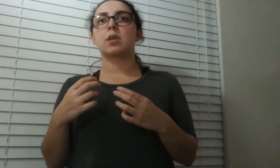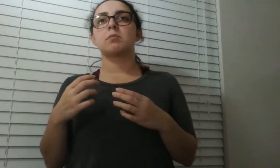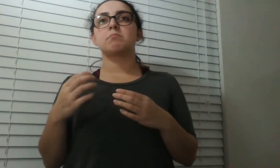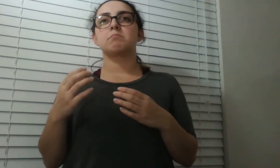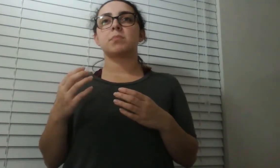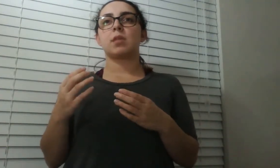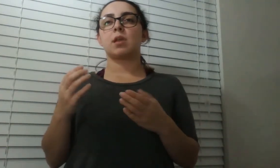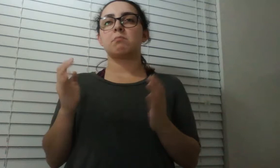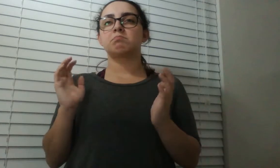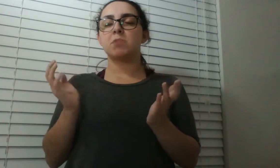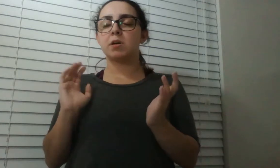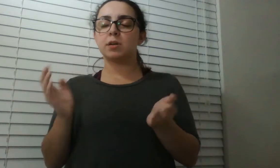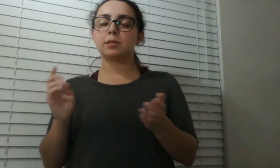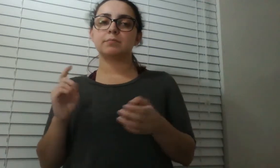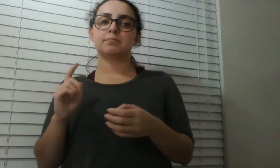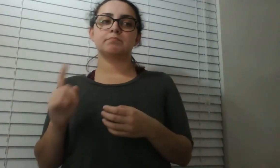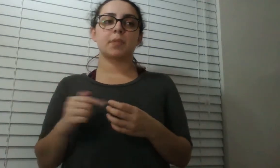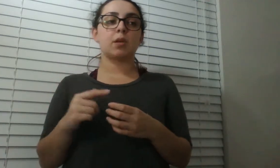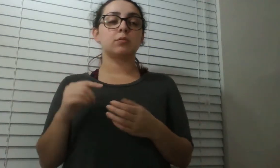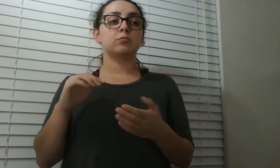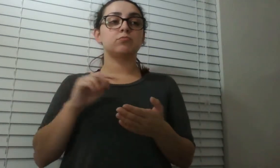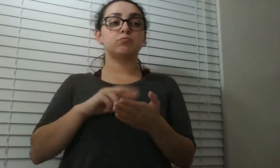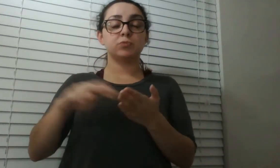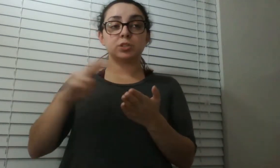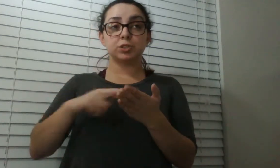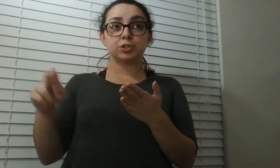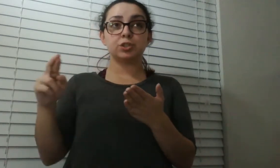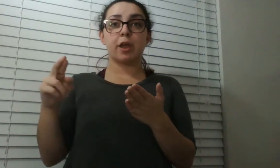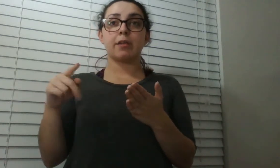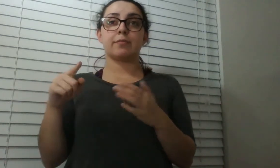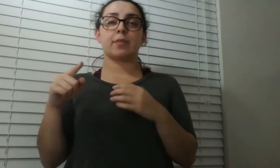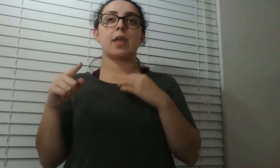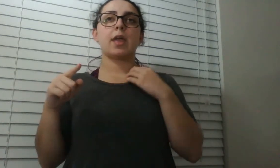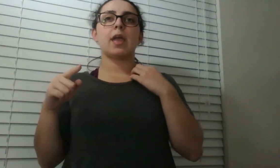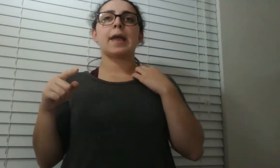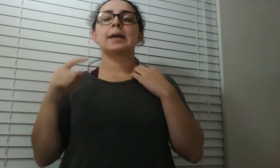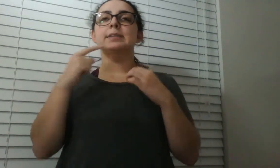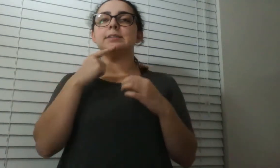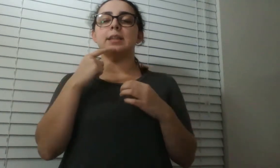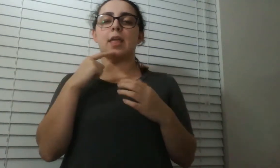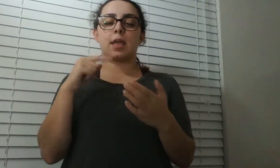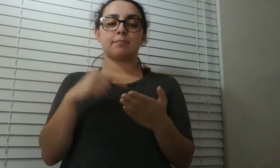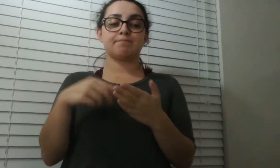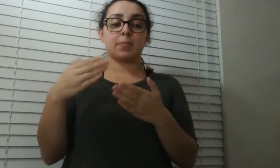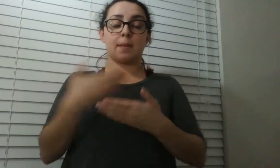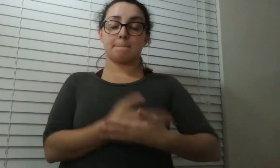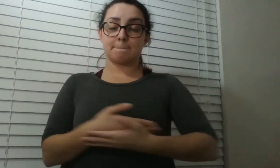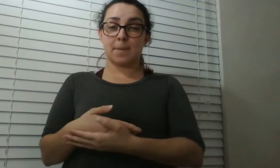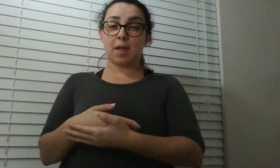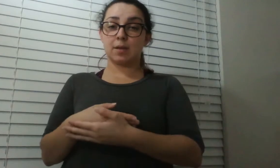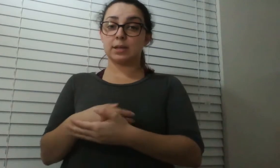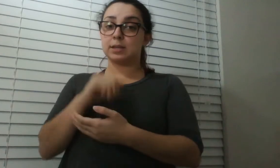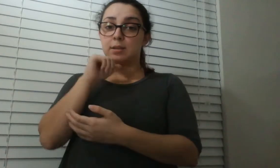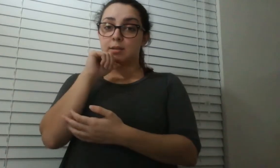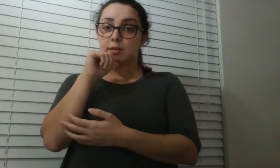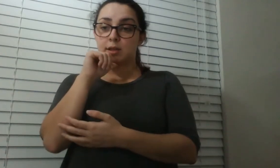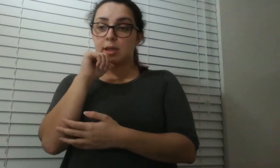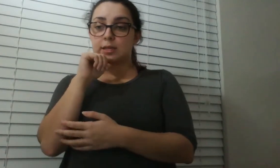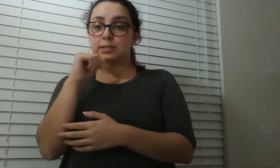new research which shows that actually babies do have an idea that objects stick around. If you do these experiments where you show them an object behind a